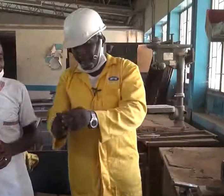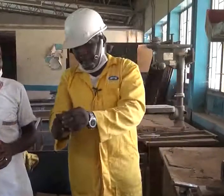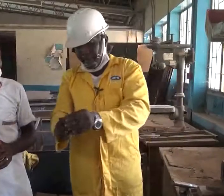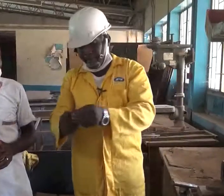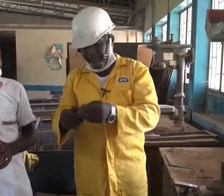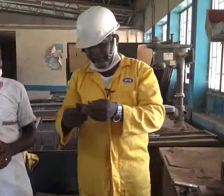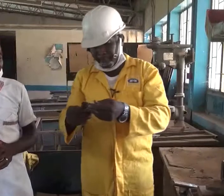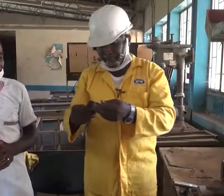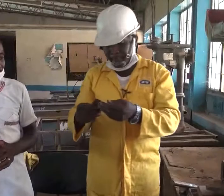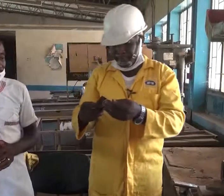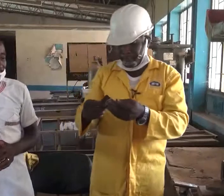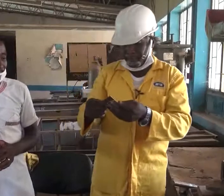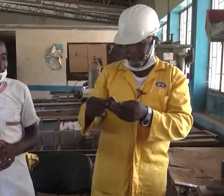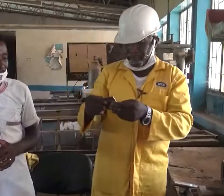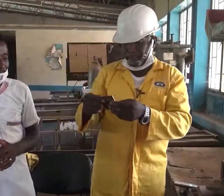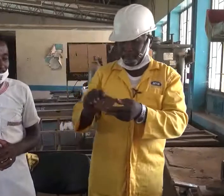Okay.